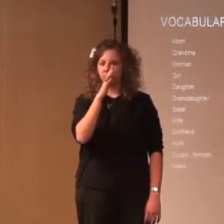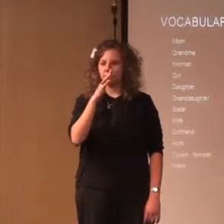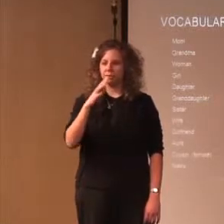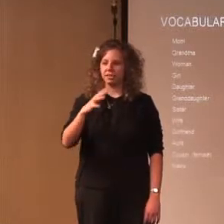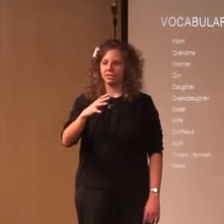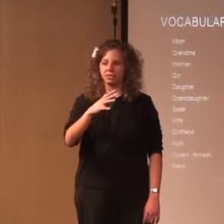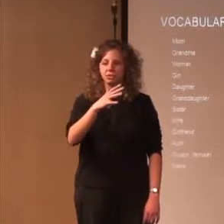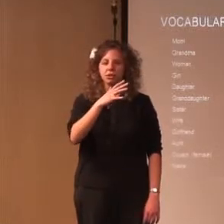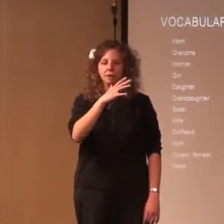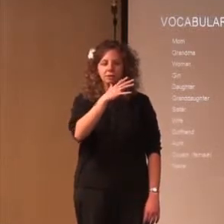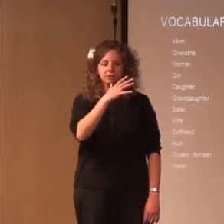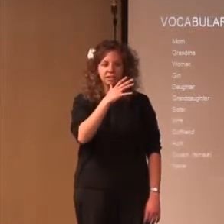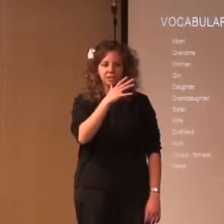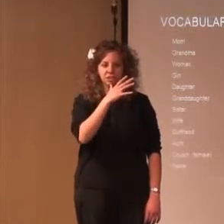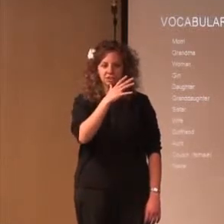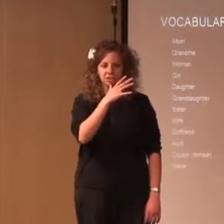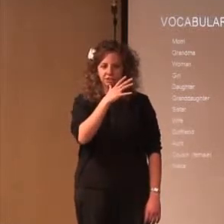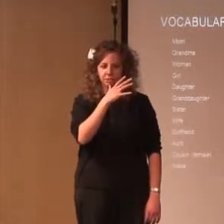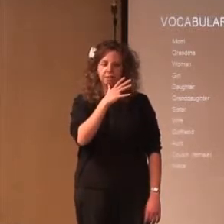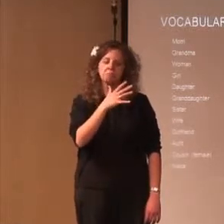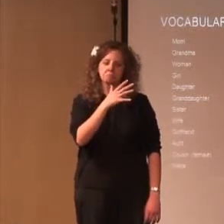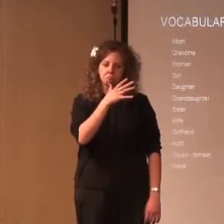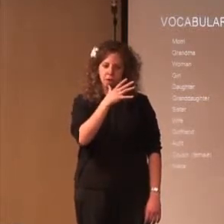annoys me when I sign. So a lot of people tend to turn it this way, mom.